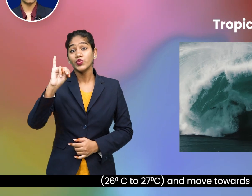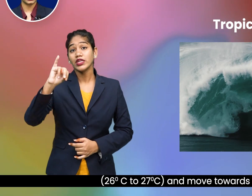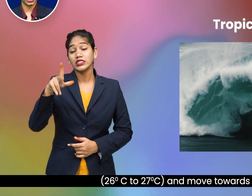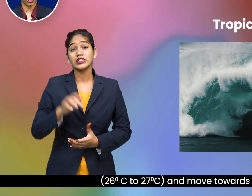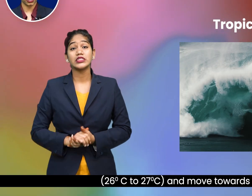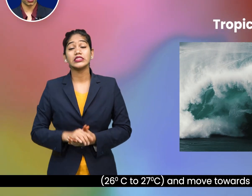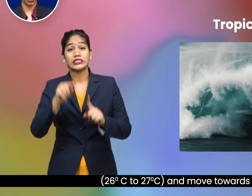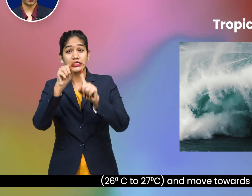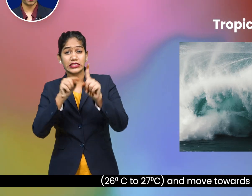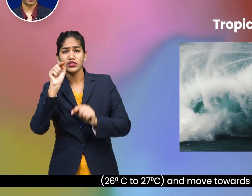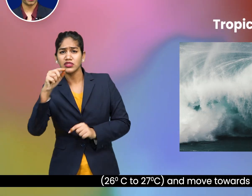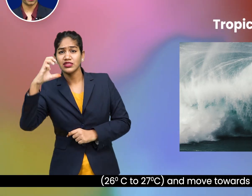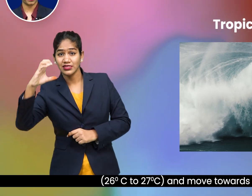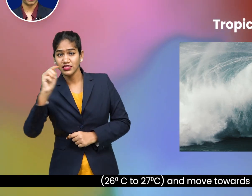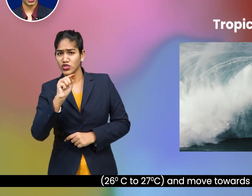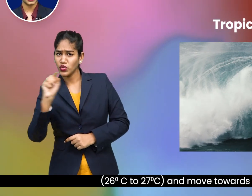26 degrees Celsius to